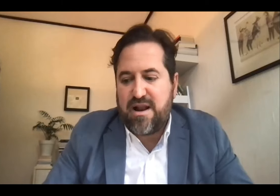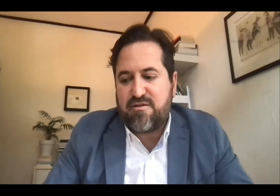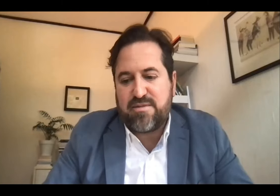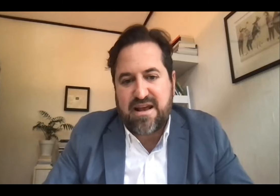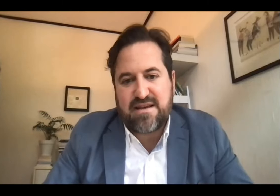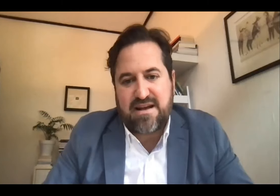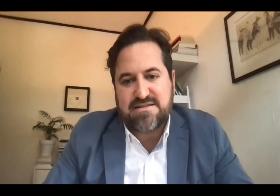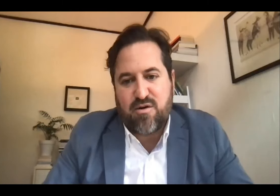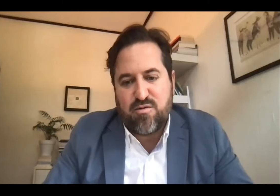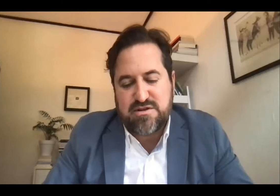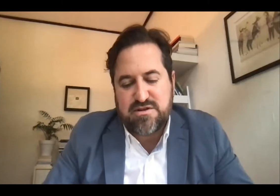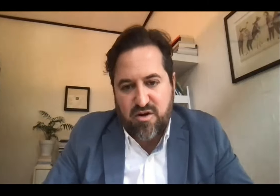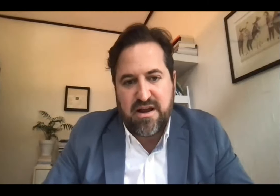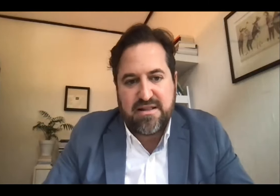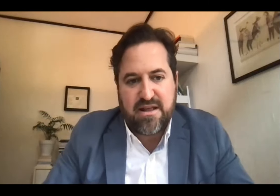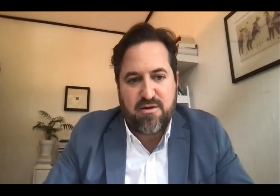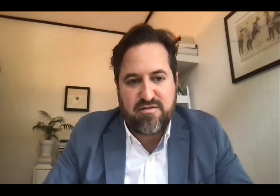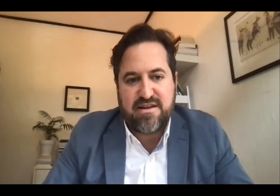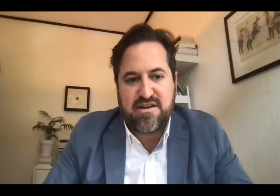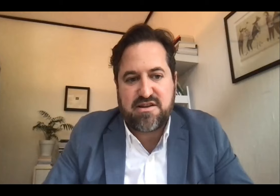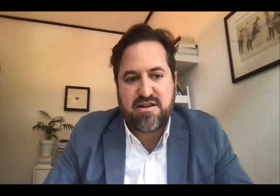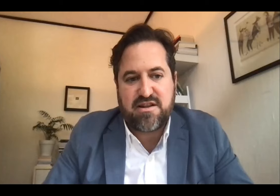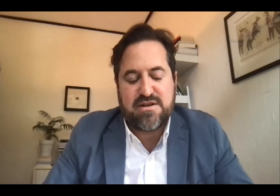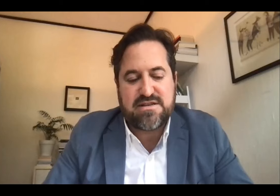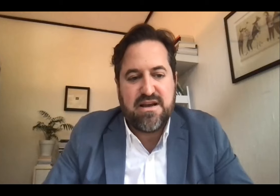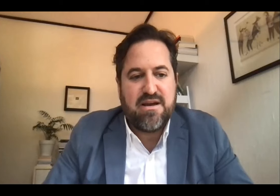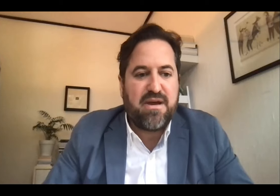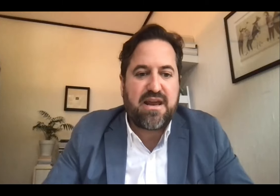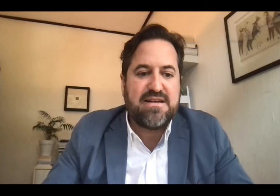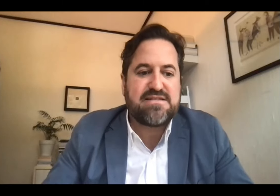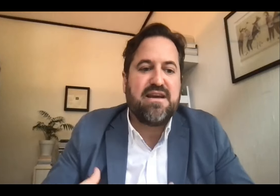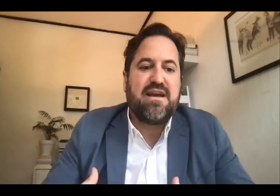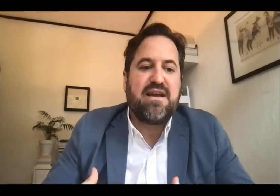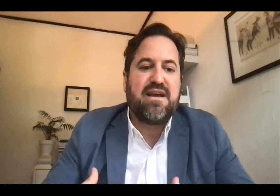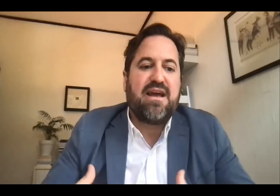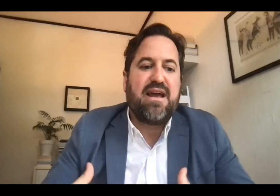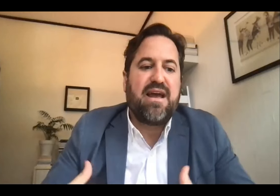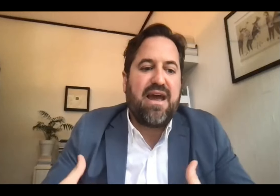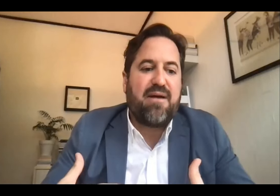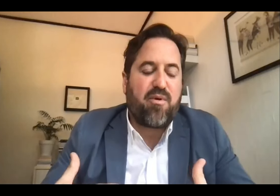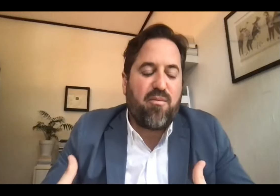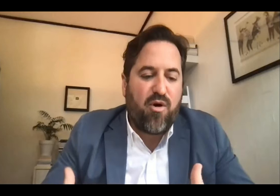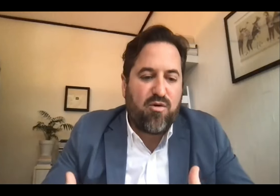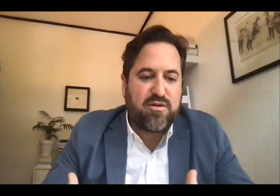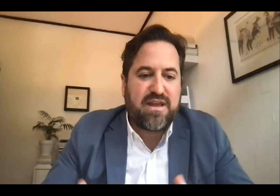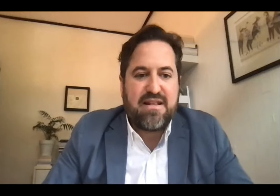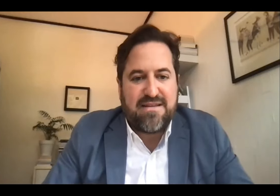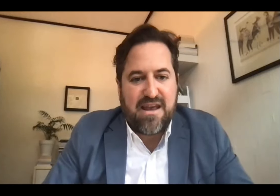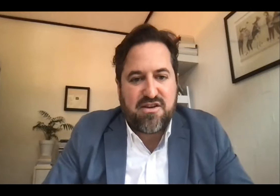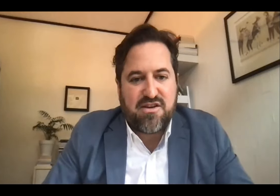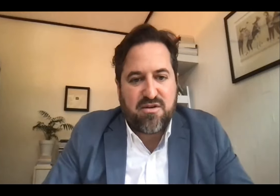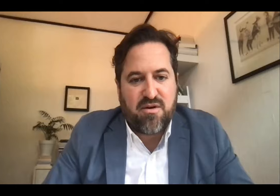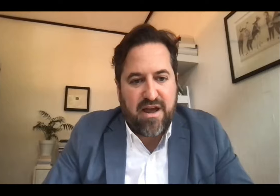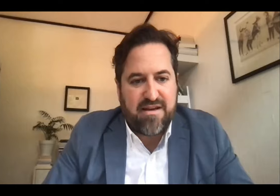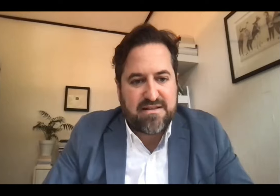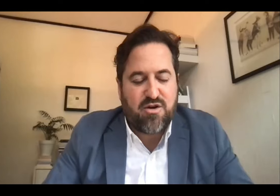KICS, as Raul Chacon, the director of this initiative, was mentioning, is promoting the mobilization of